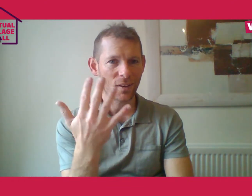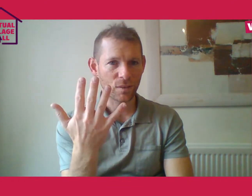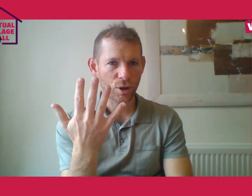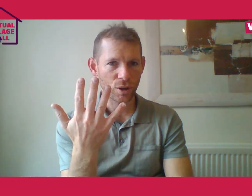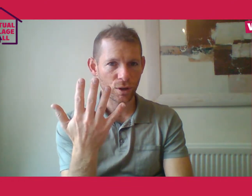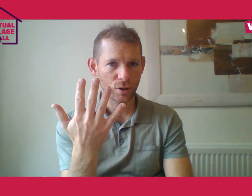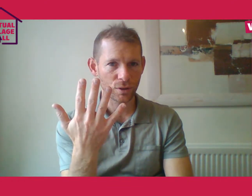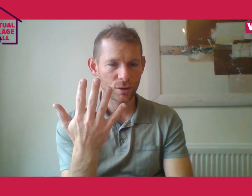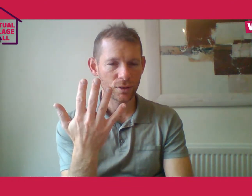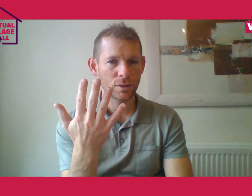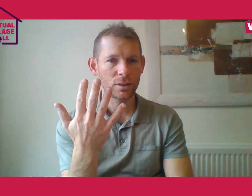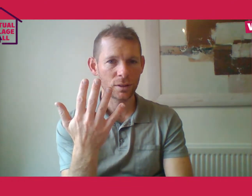5 o'clock,